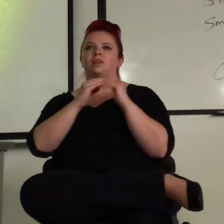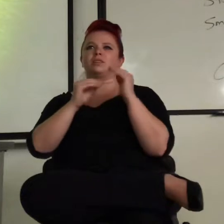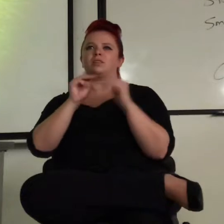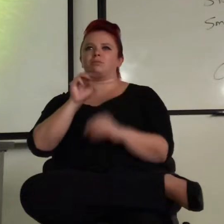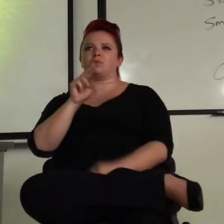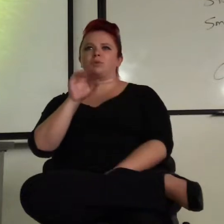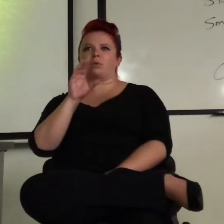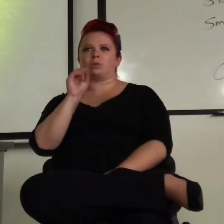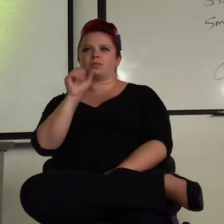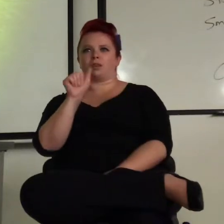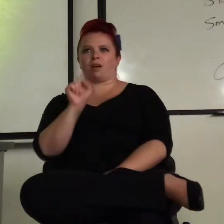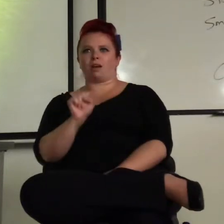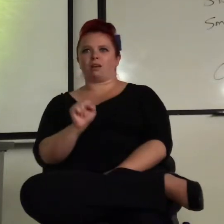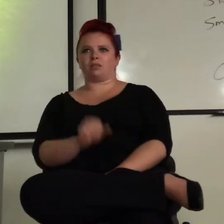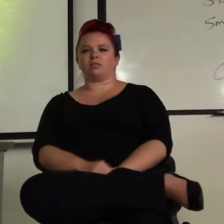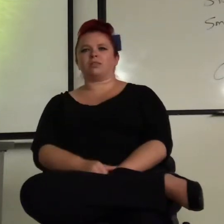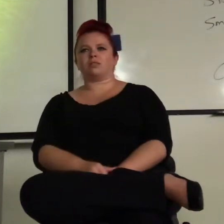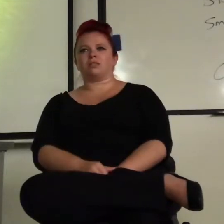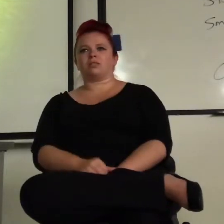mucosa,